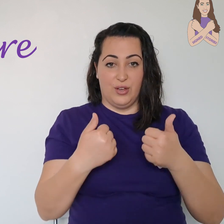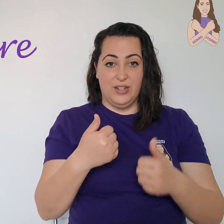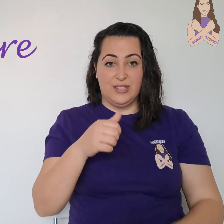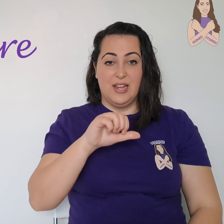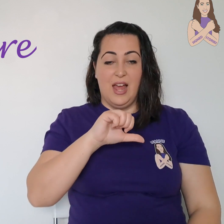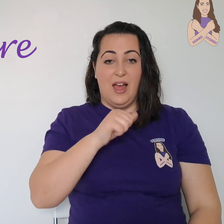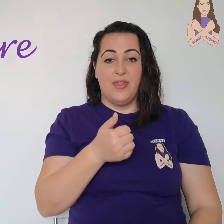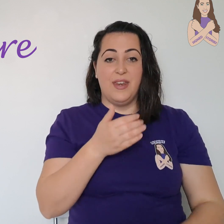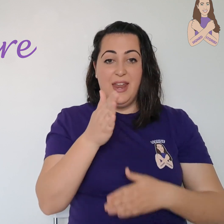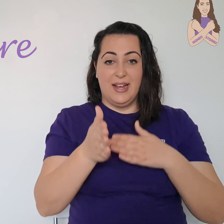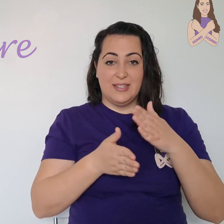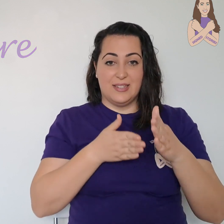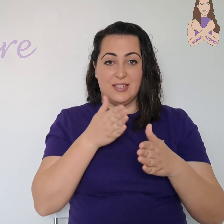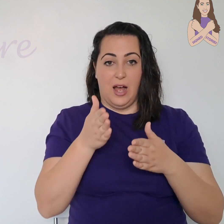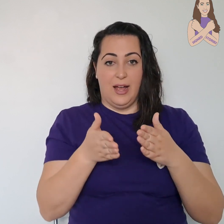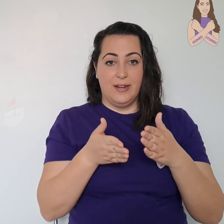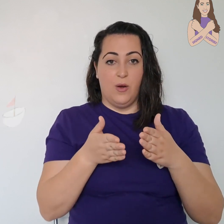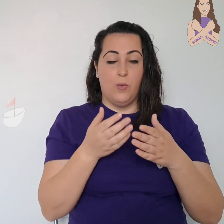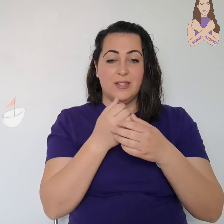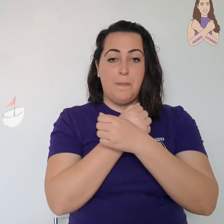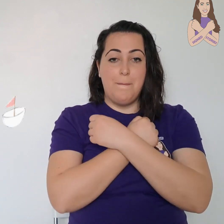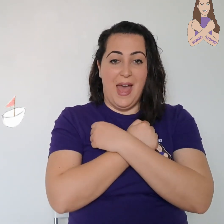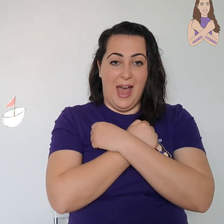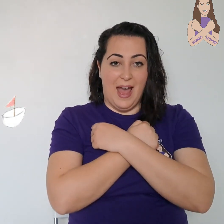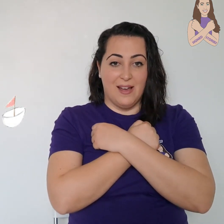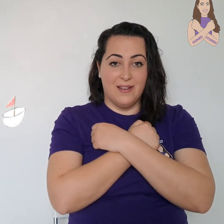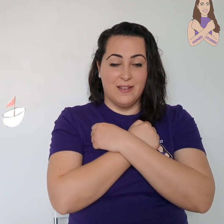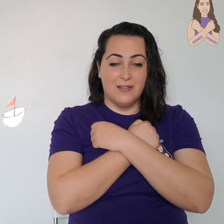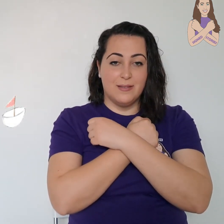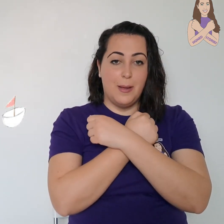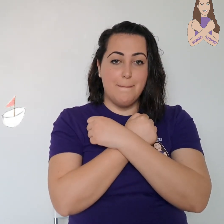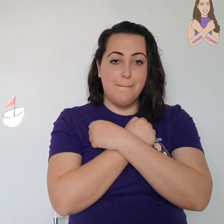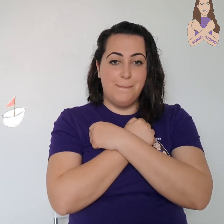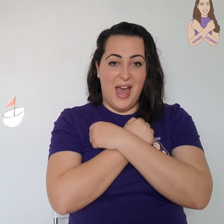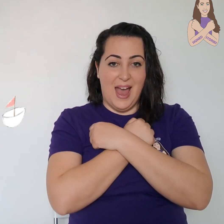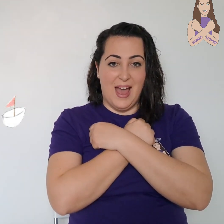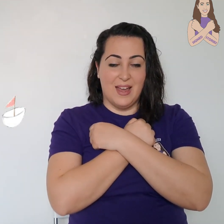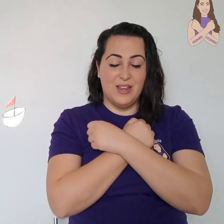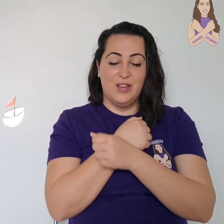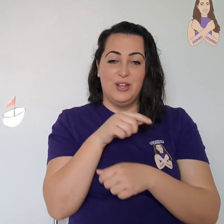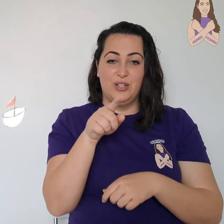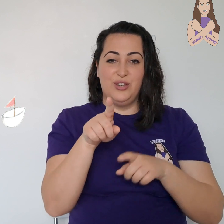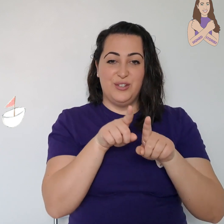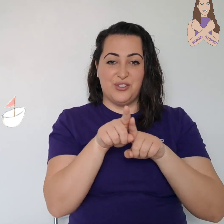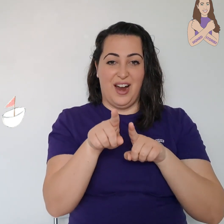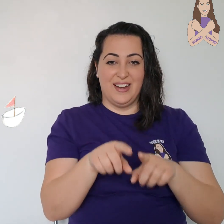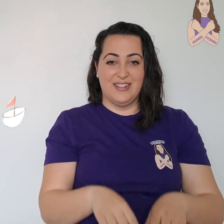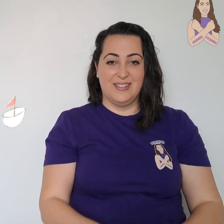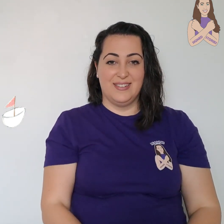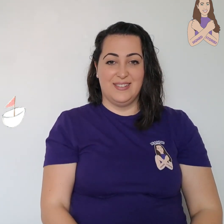Good. The next sign was bear. Bear. You try.